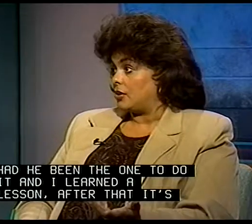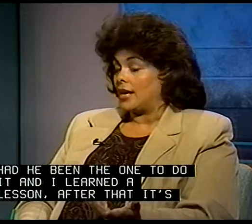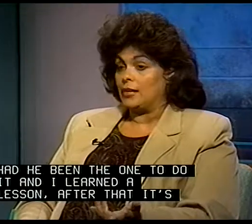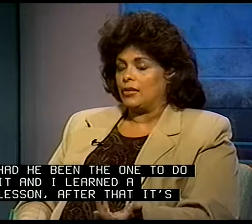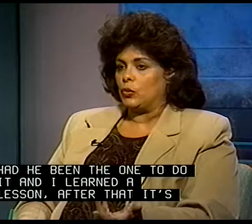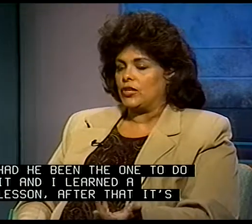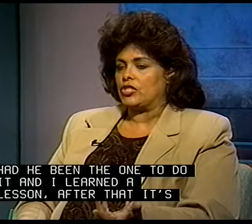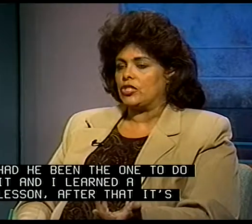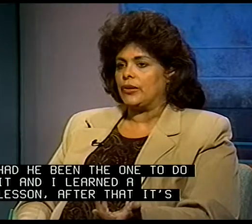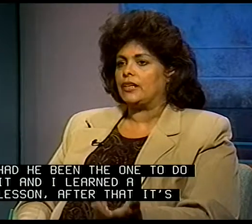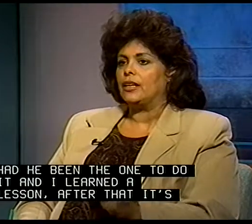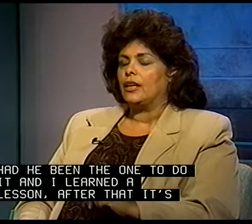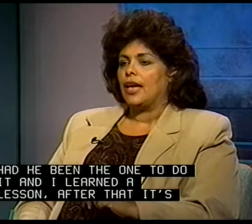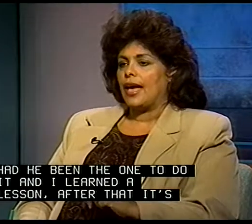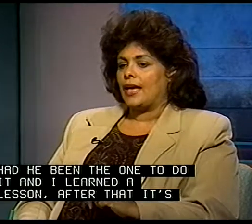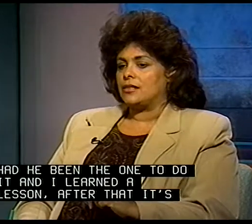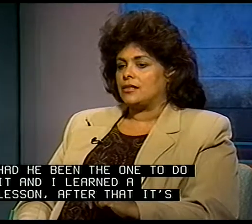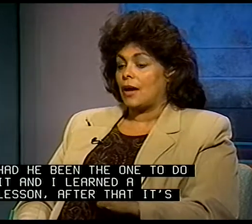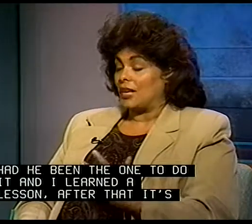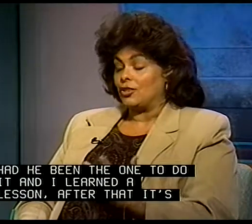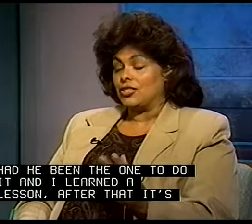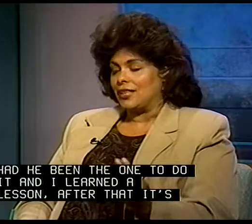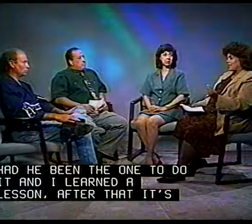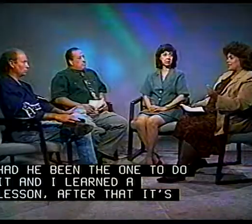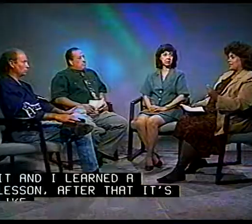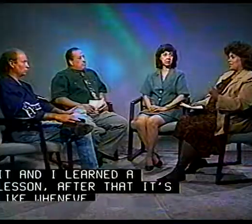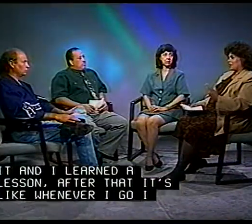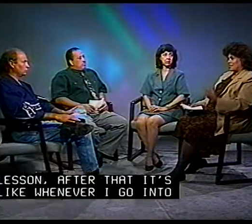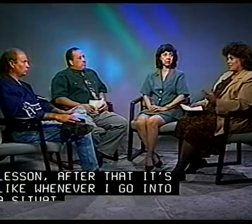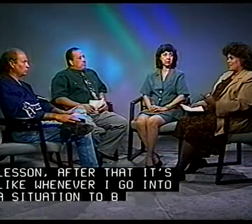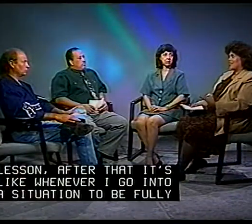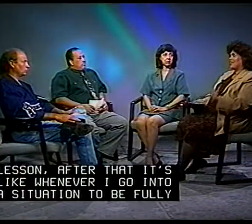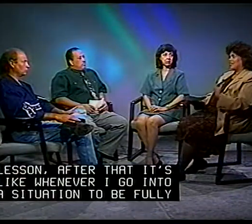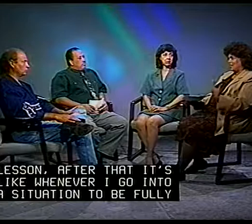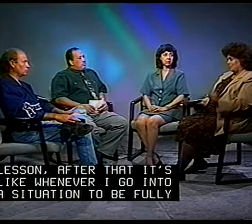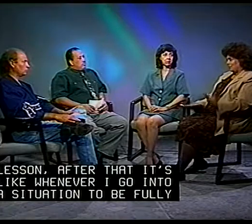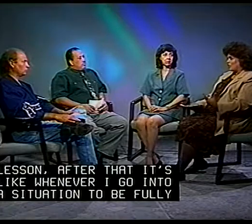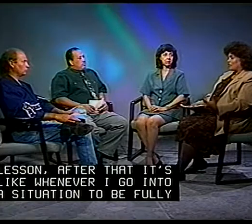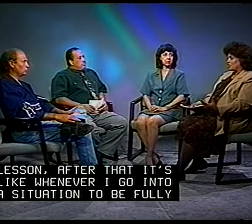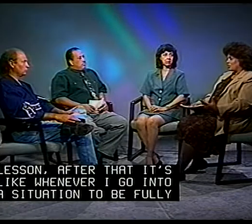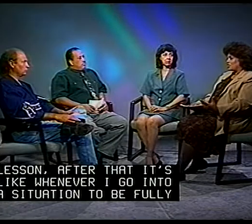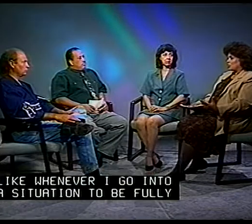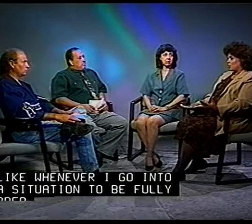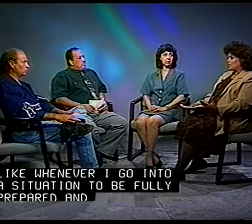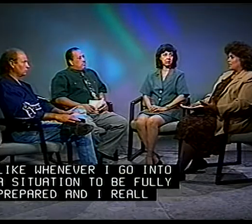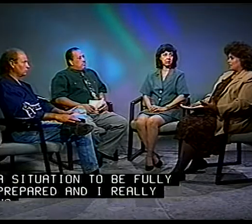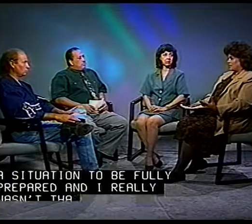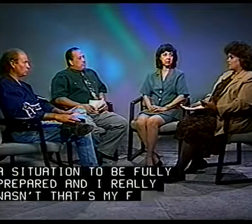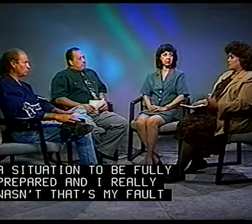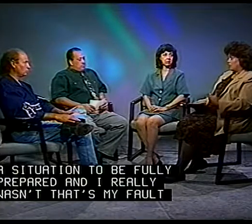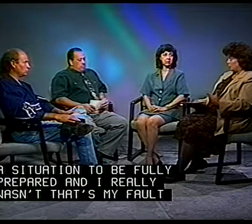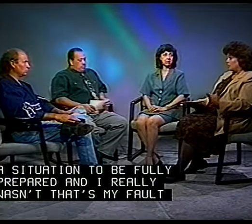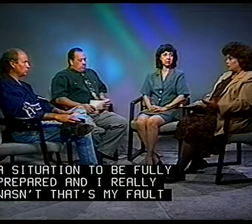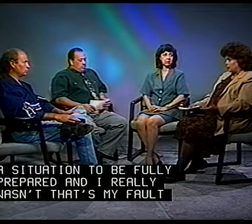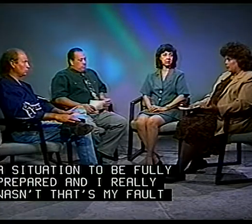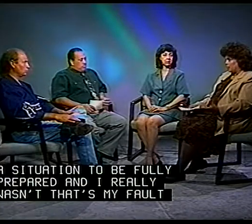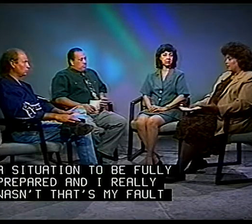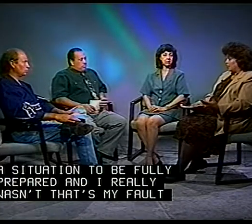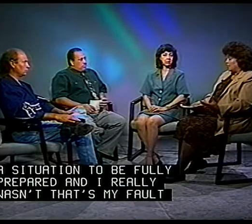had he been the one to do it. And I mean, I learned a lesson. I mean, after that, it's like, whenever I go in a situation like this, to be fully prepared, and I